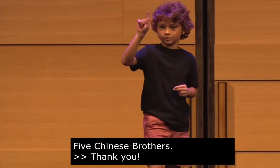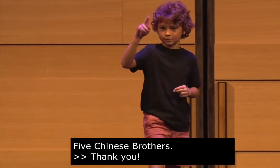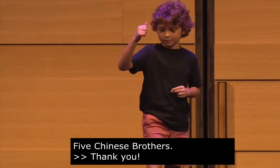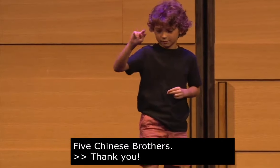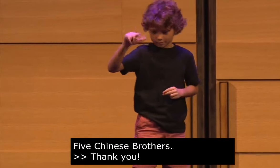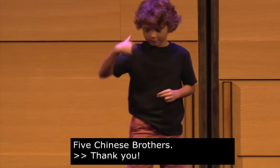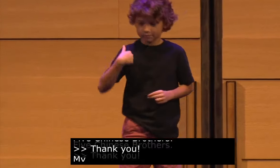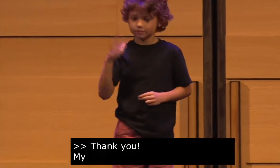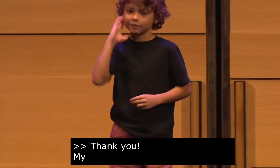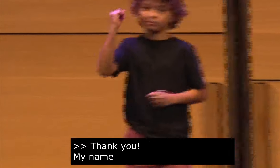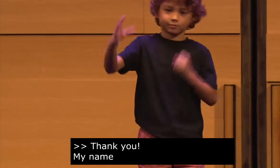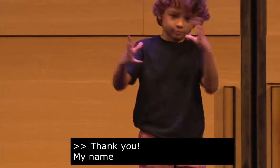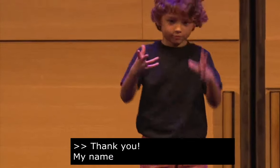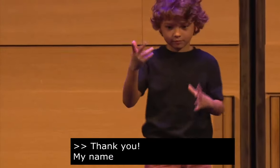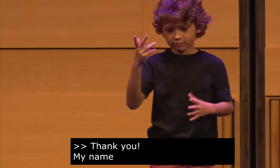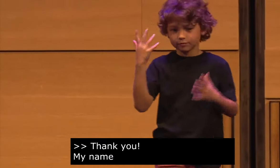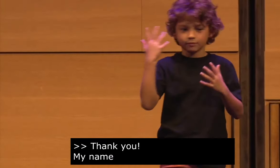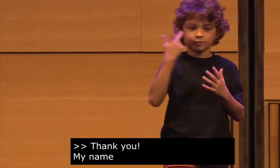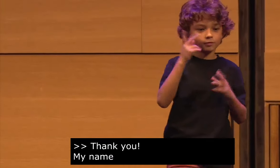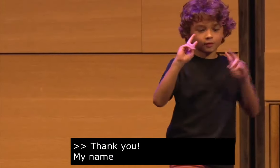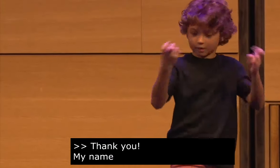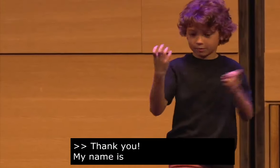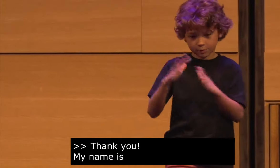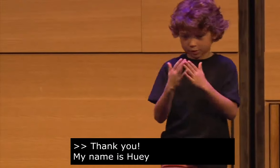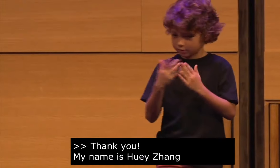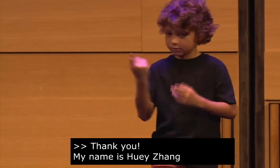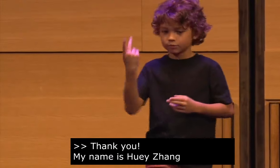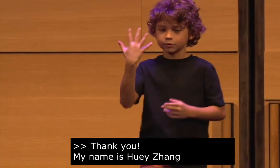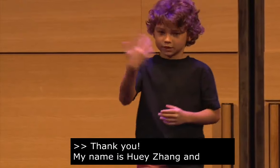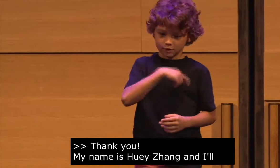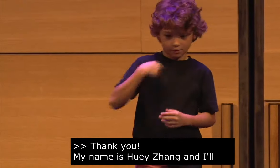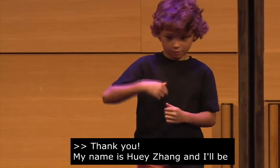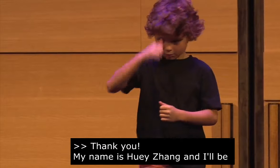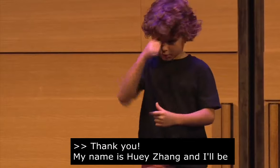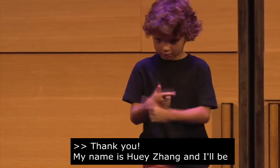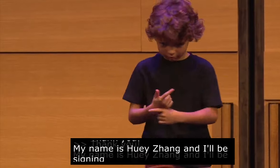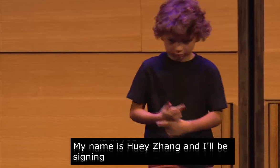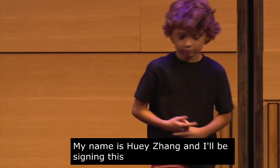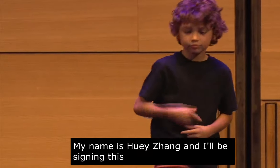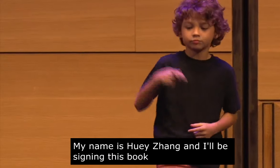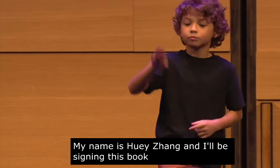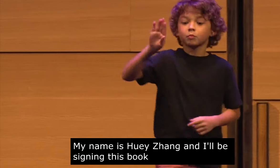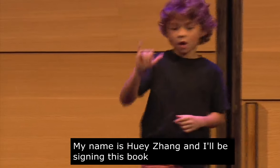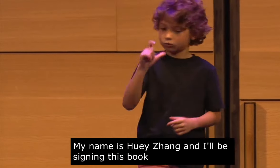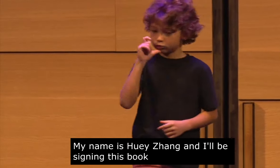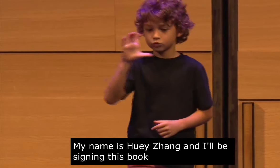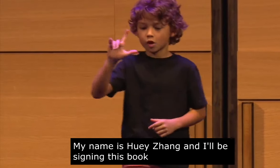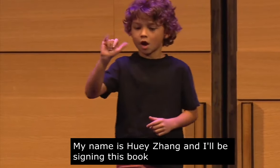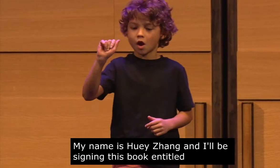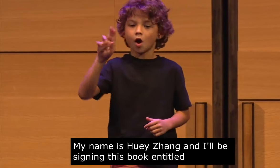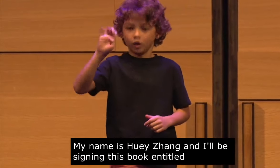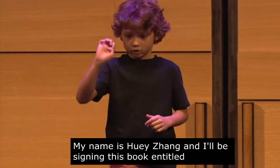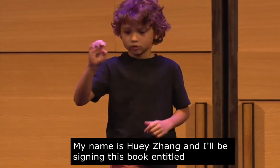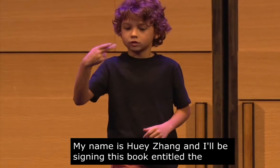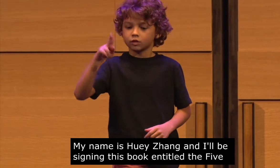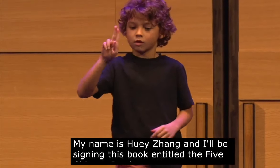My name is Huey Zhang, and I'll be signing this book entitled The Five Chinese Brothers, and that's